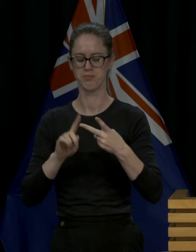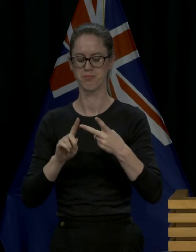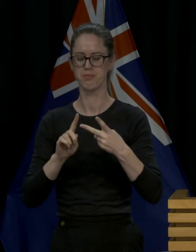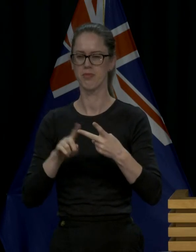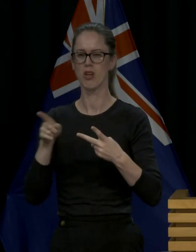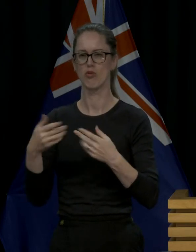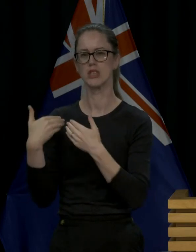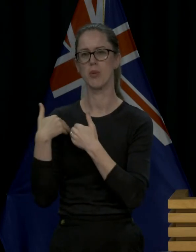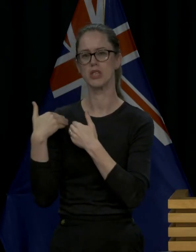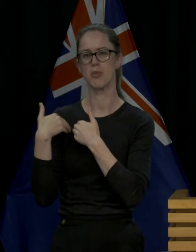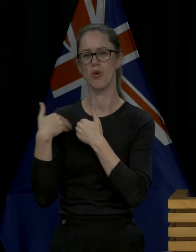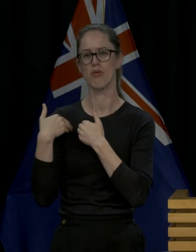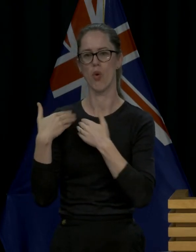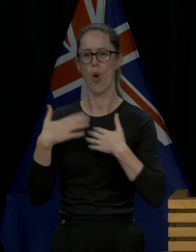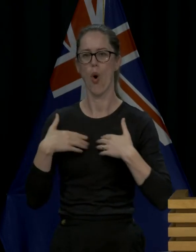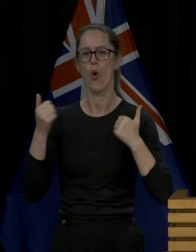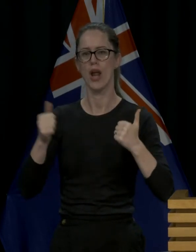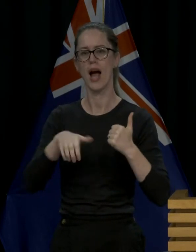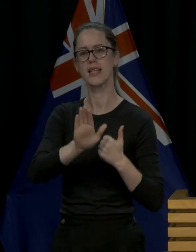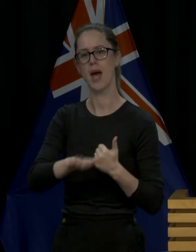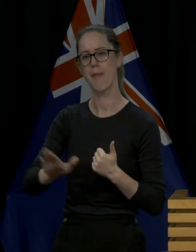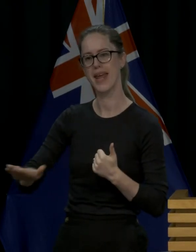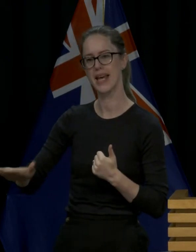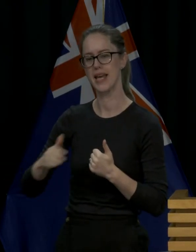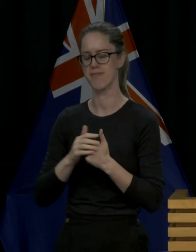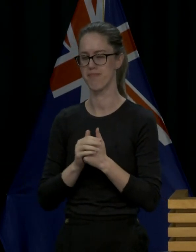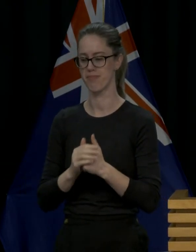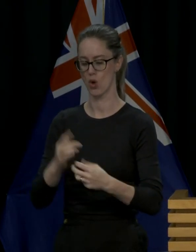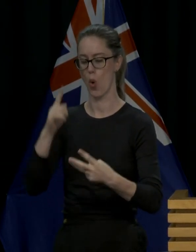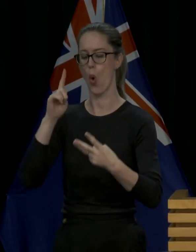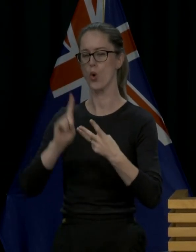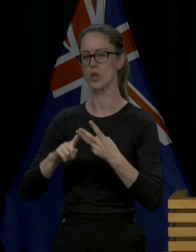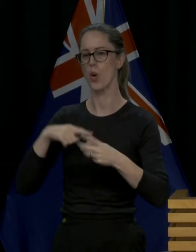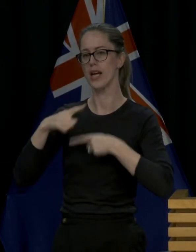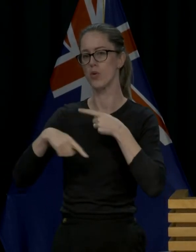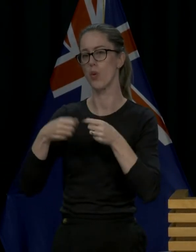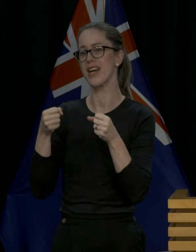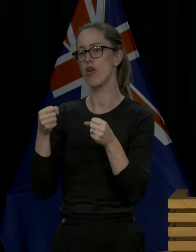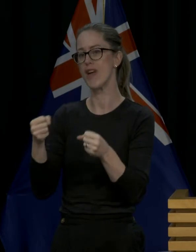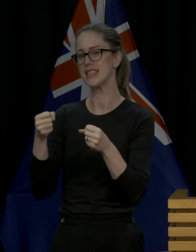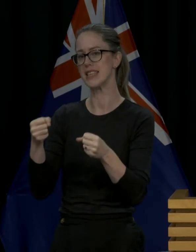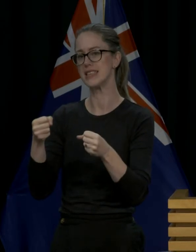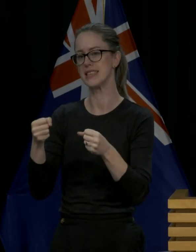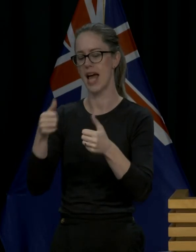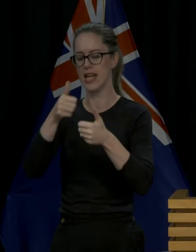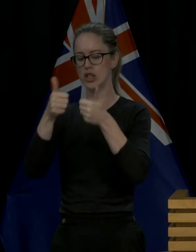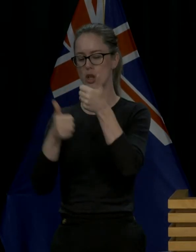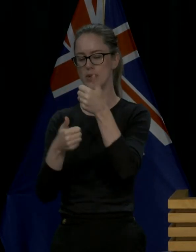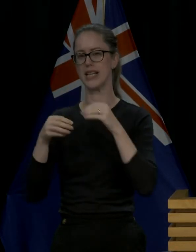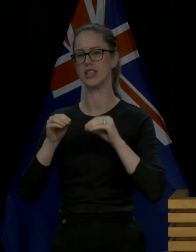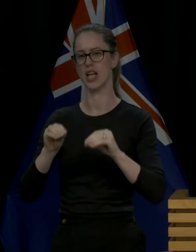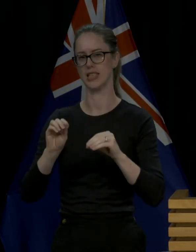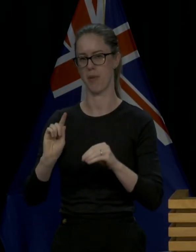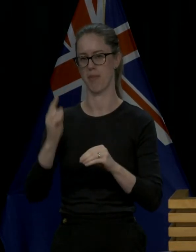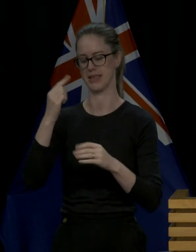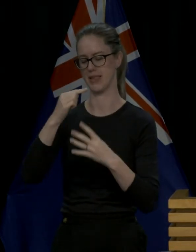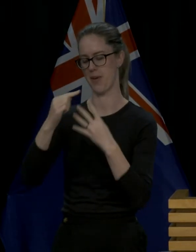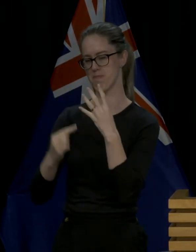responsibility for Oranga Tamariki. He will also remain Corrections and Associate Education